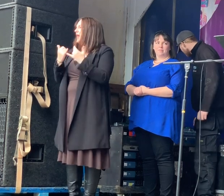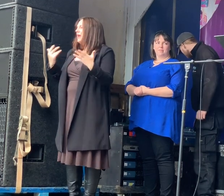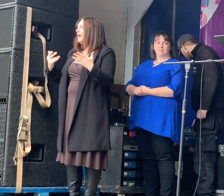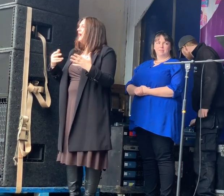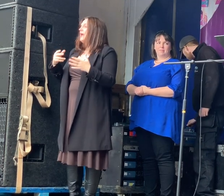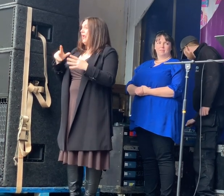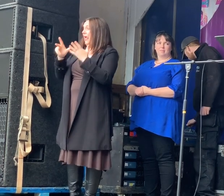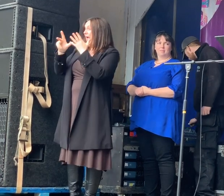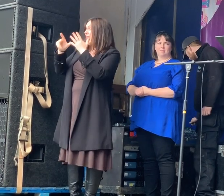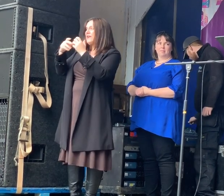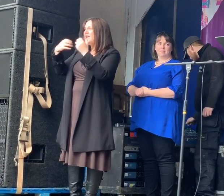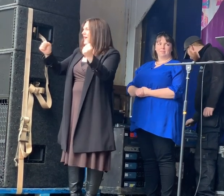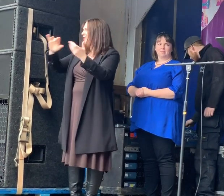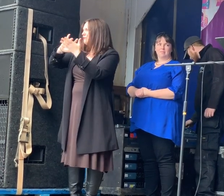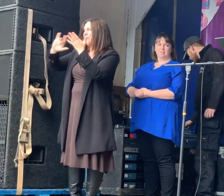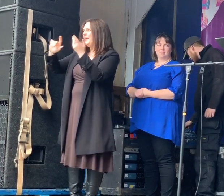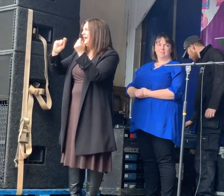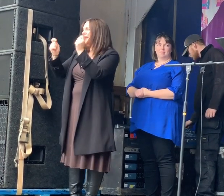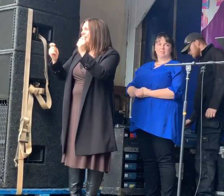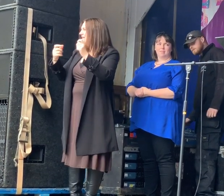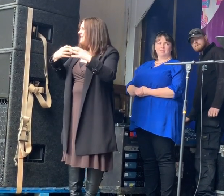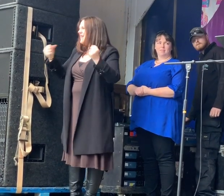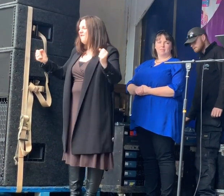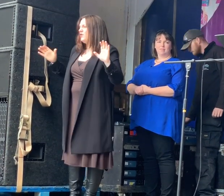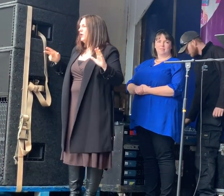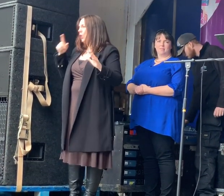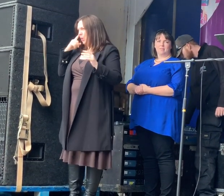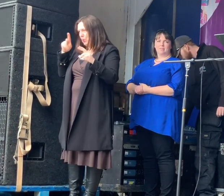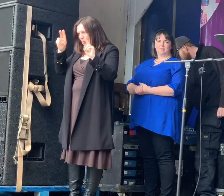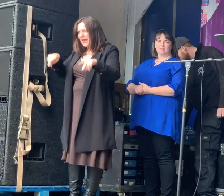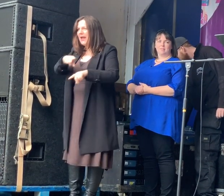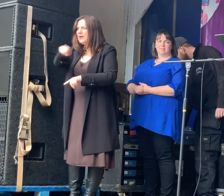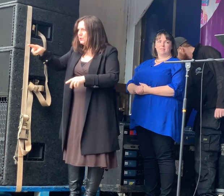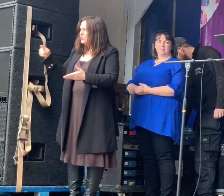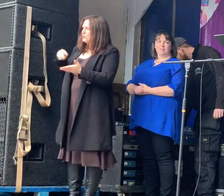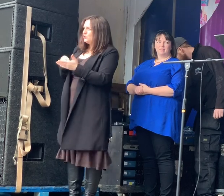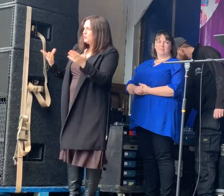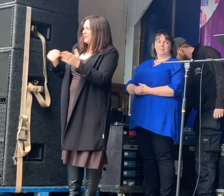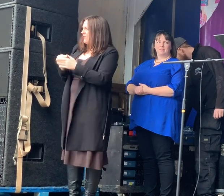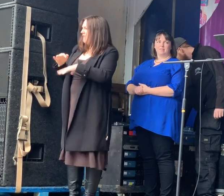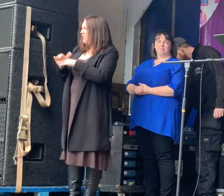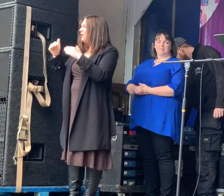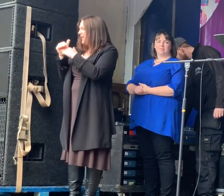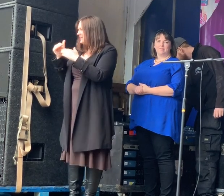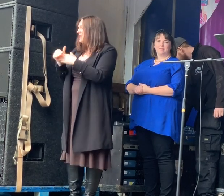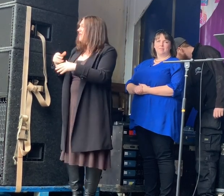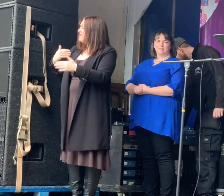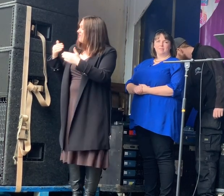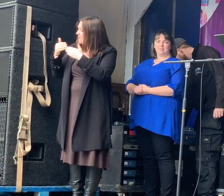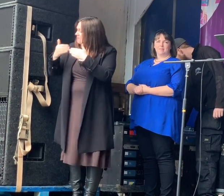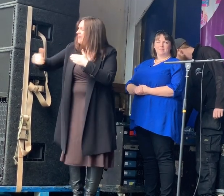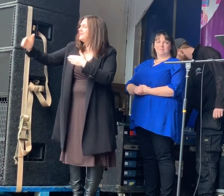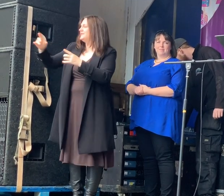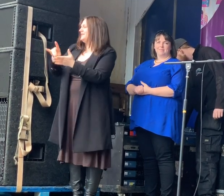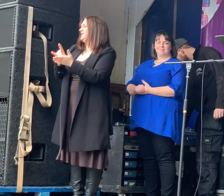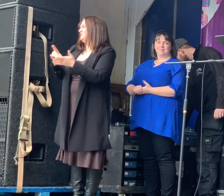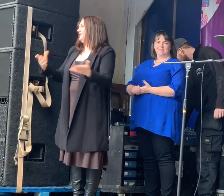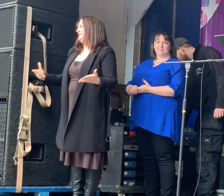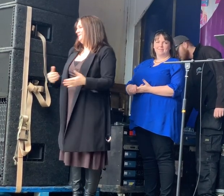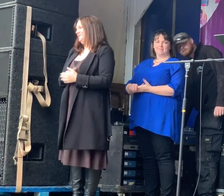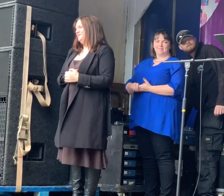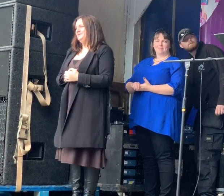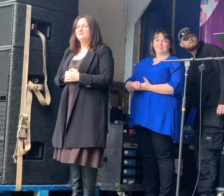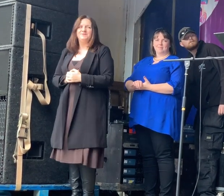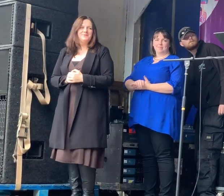be repealed. You came, you stood together for yes, and the rest is history.